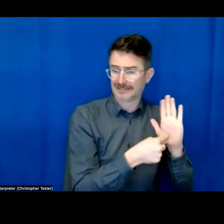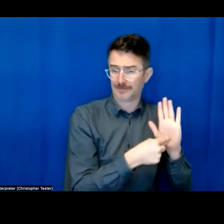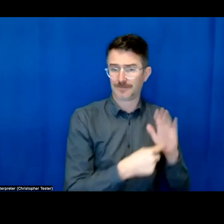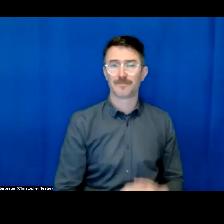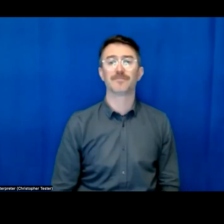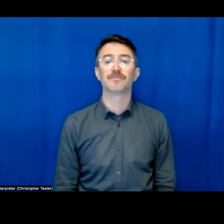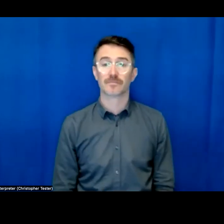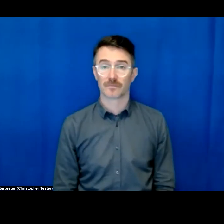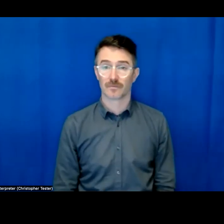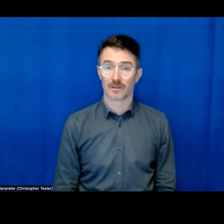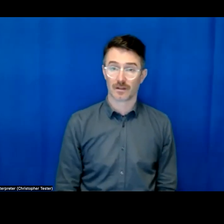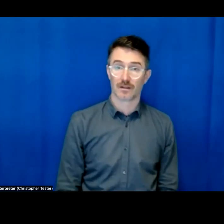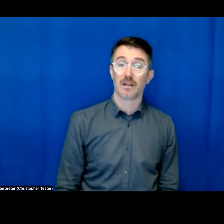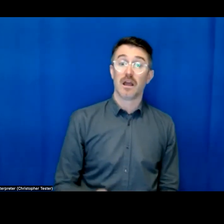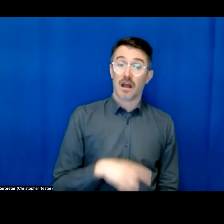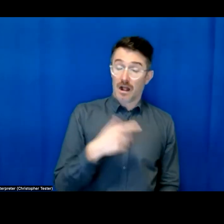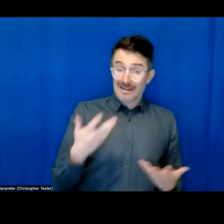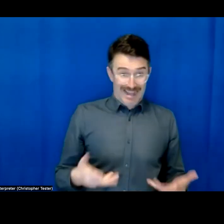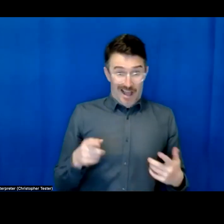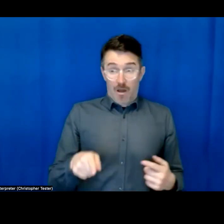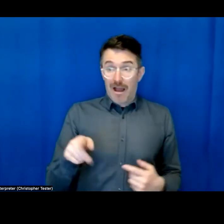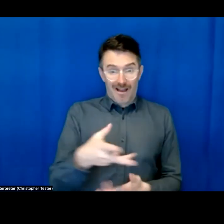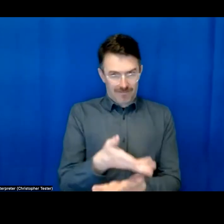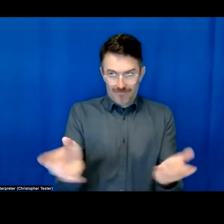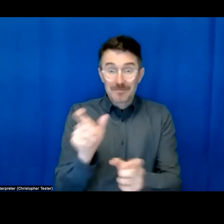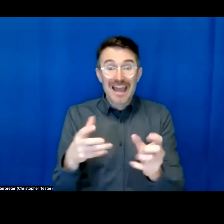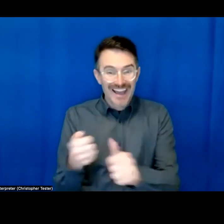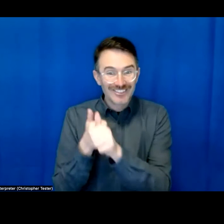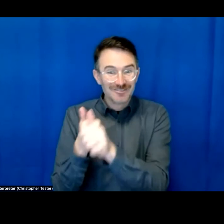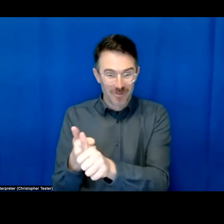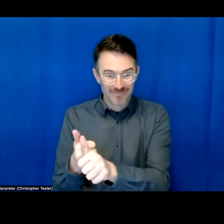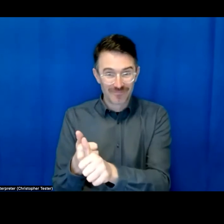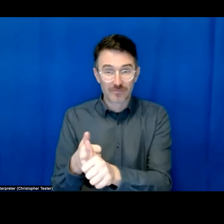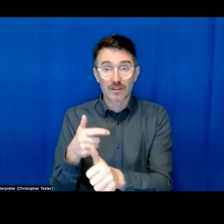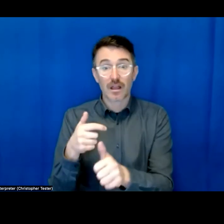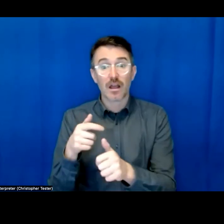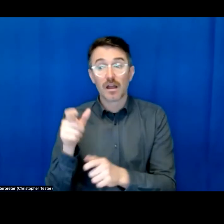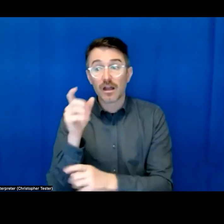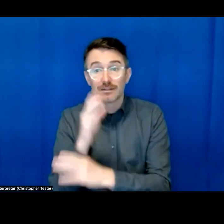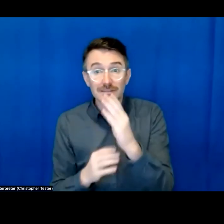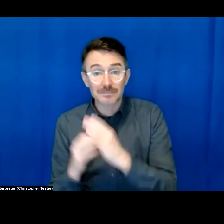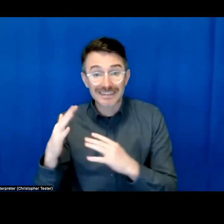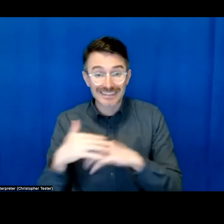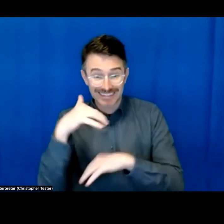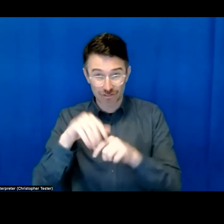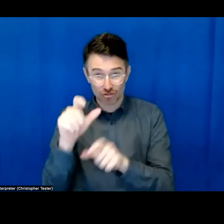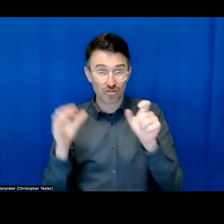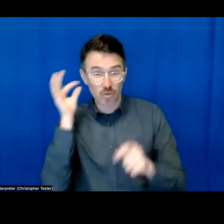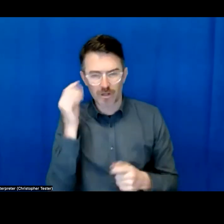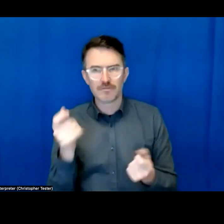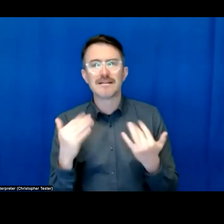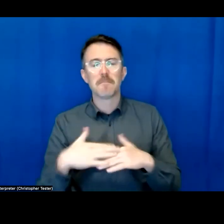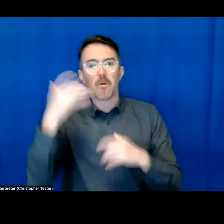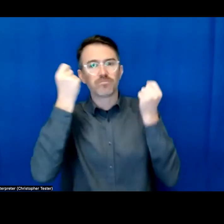versa, those who work on climate change issues must also understand disability issues.